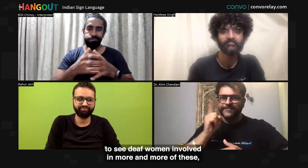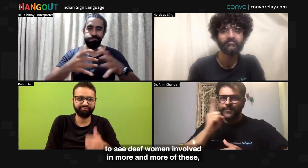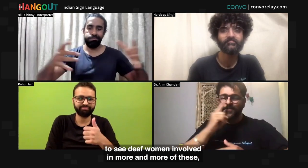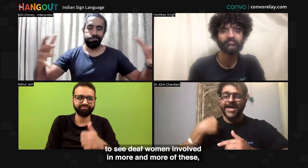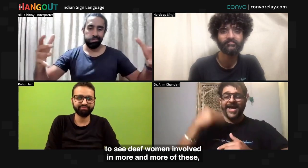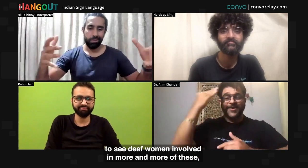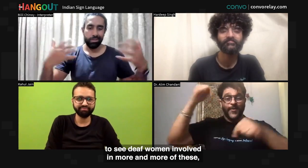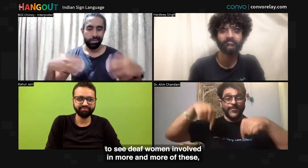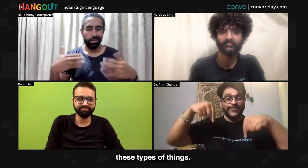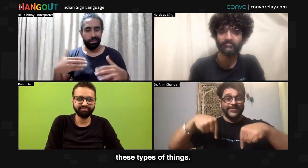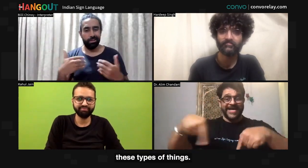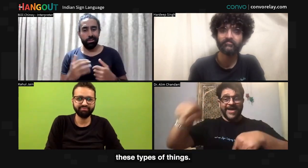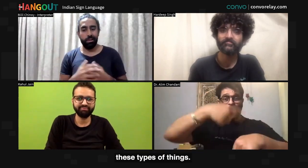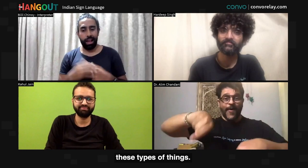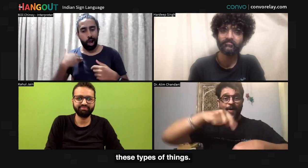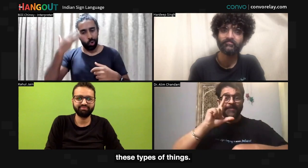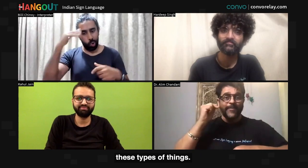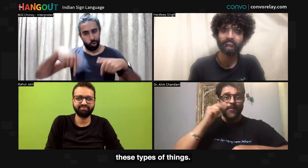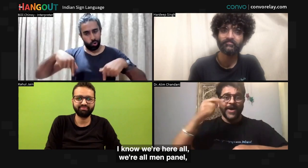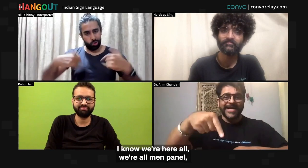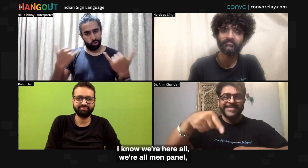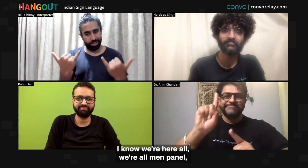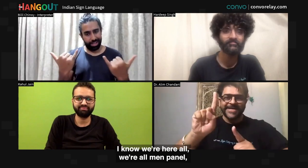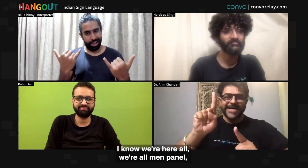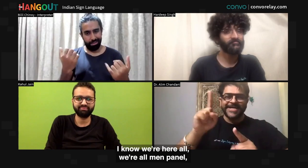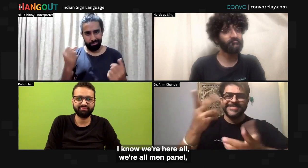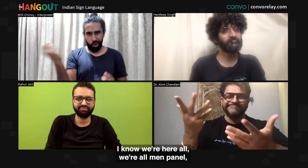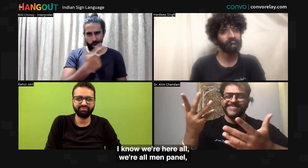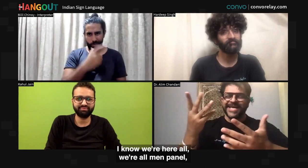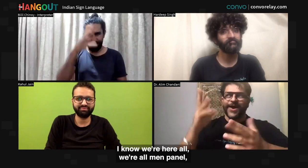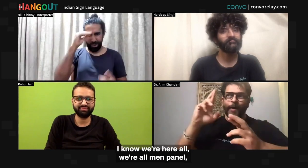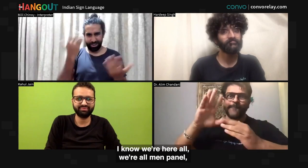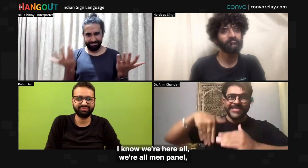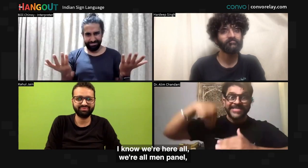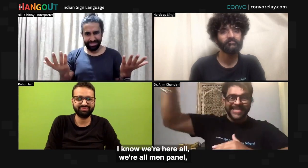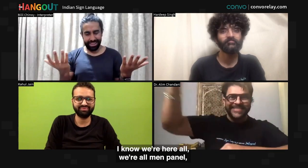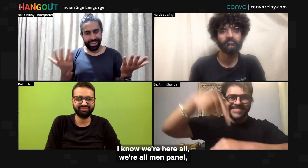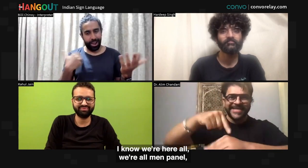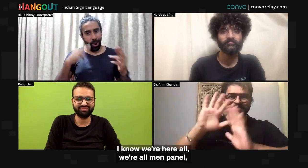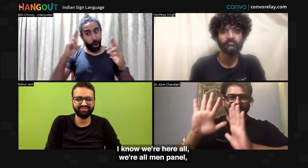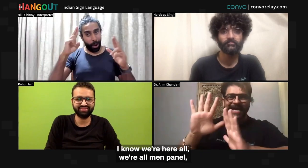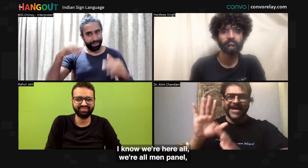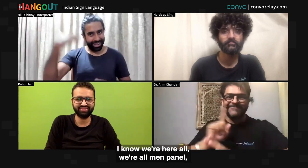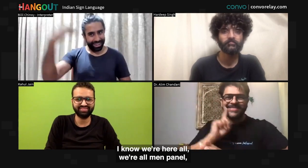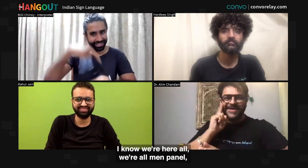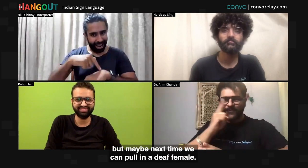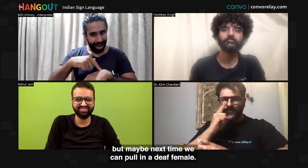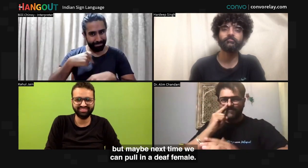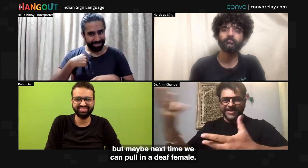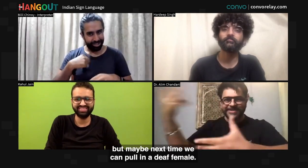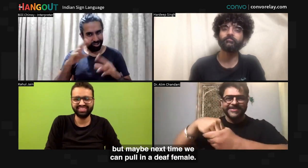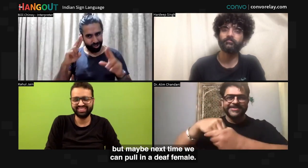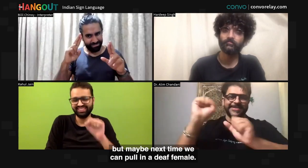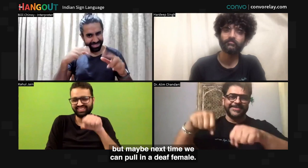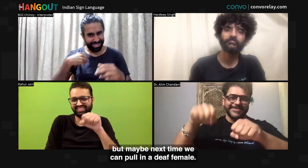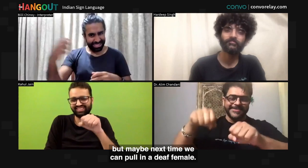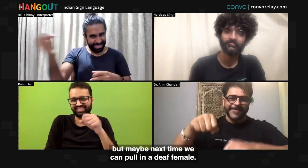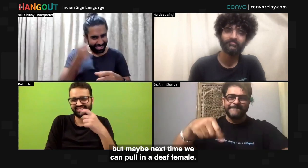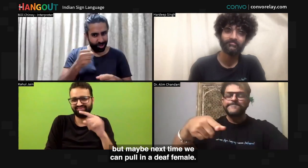more and more of these, um, these types of things. Um, I, I know, um, we're here all, we're all men panel, but maybe next time we can pull